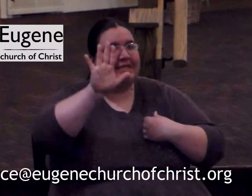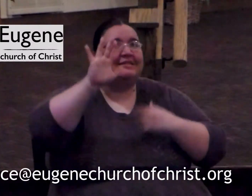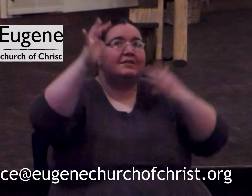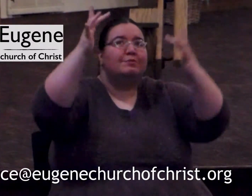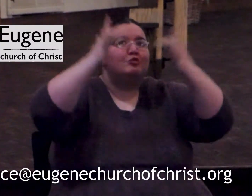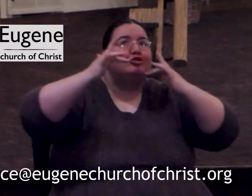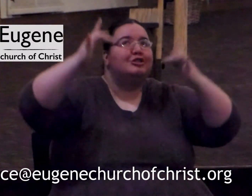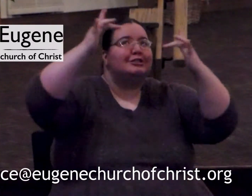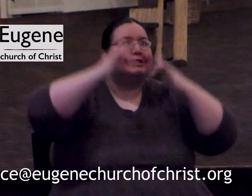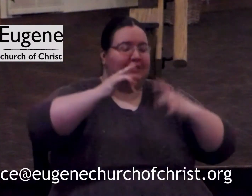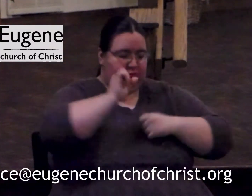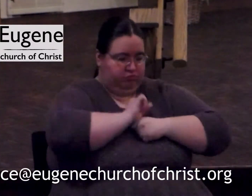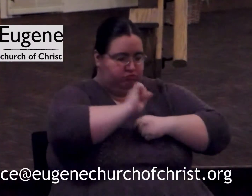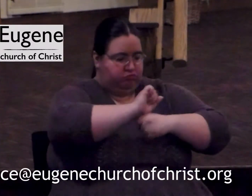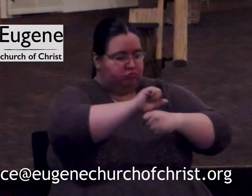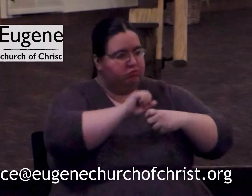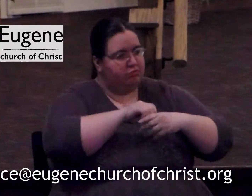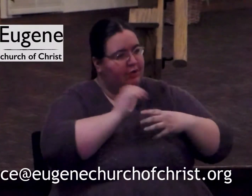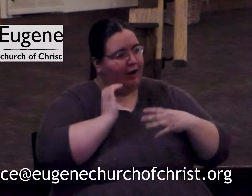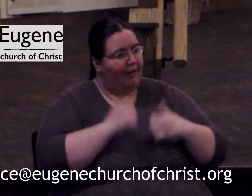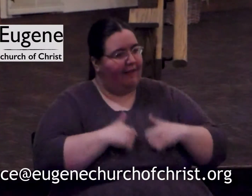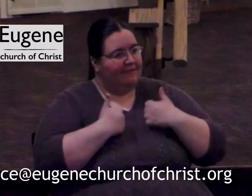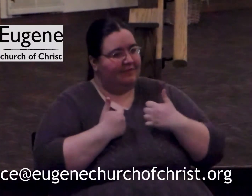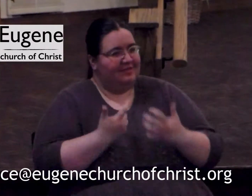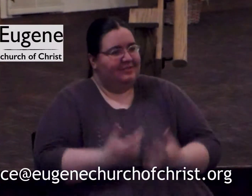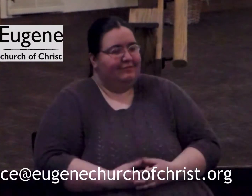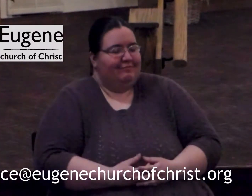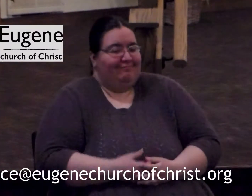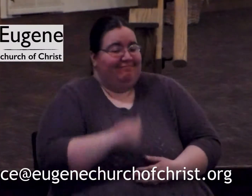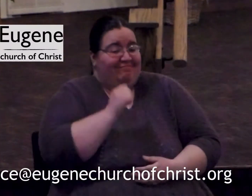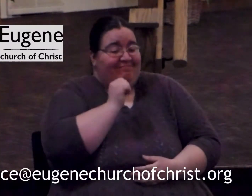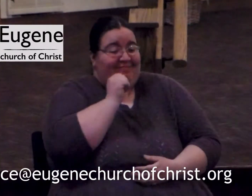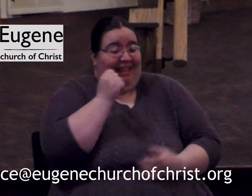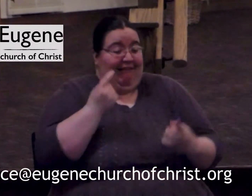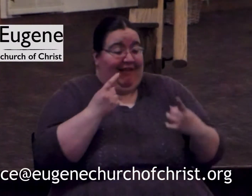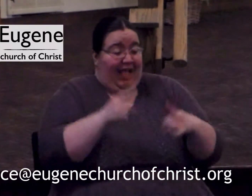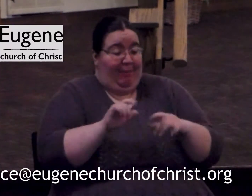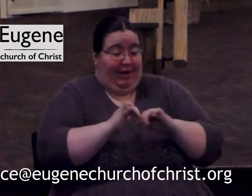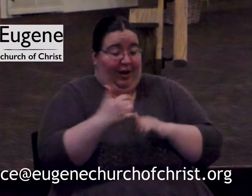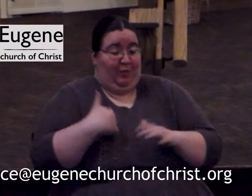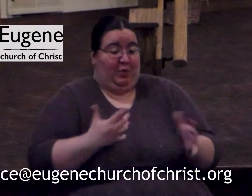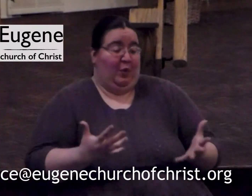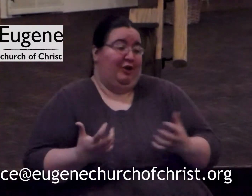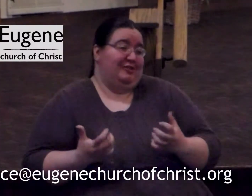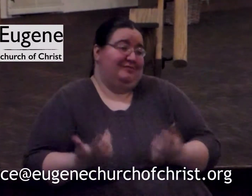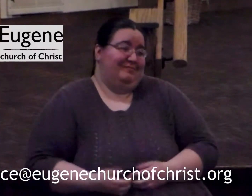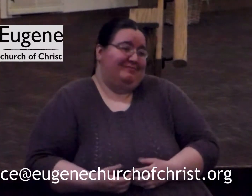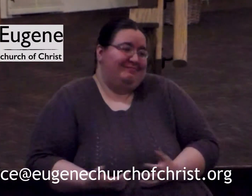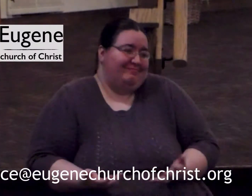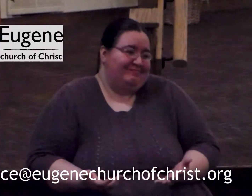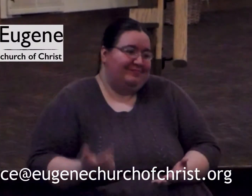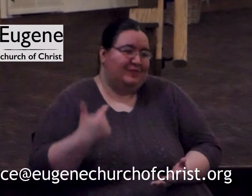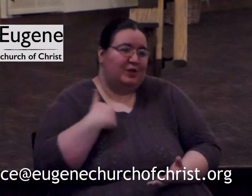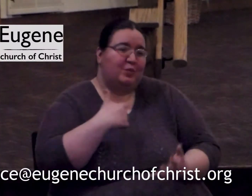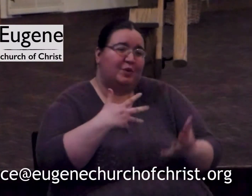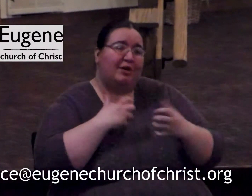Does not always come about in the way we want it, does it? We just want that lavished on us. We want it obvious in life. We want things to go